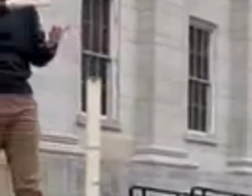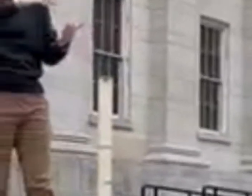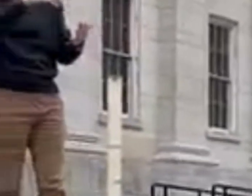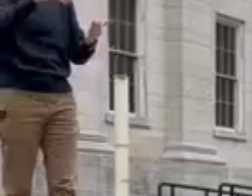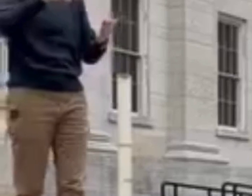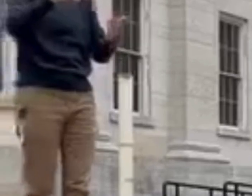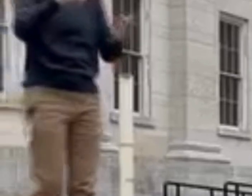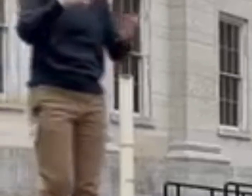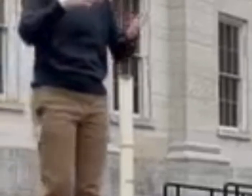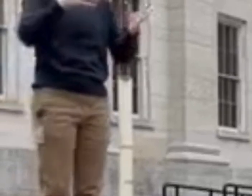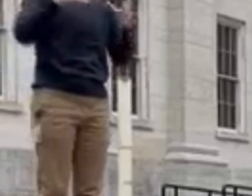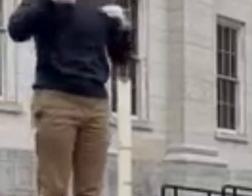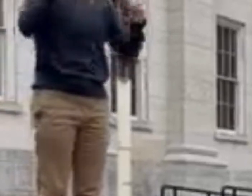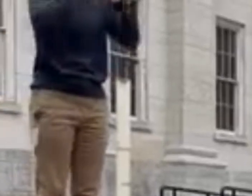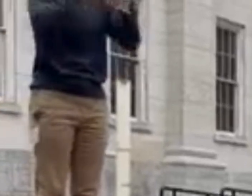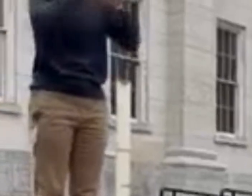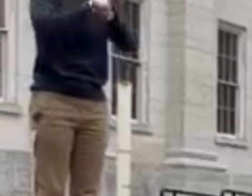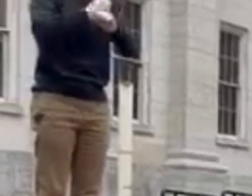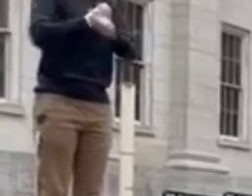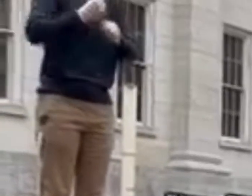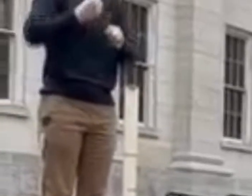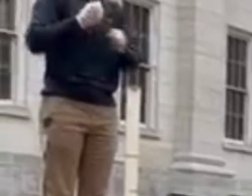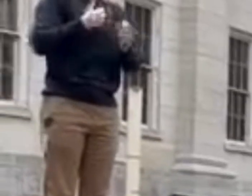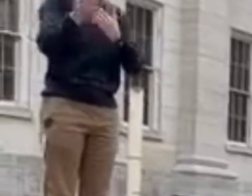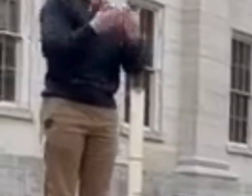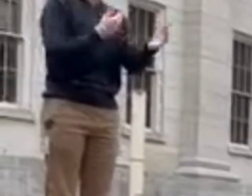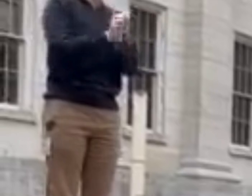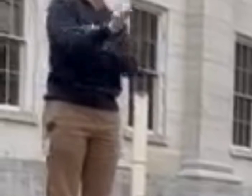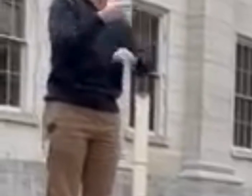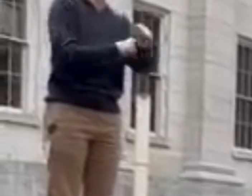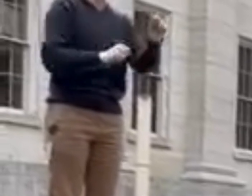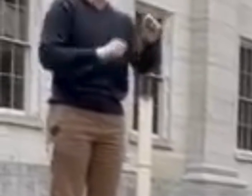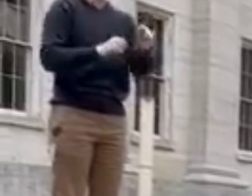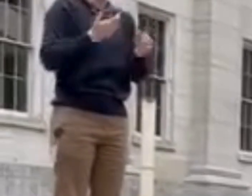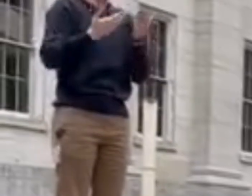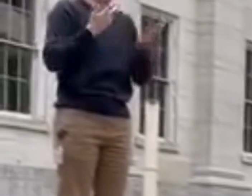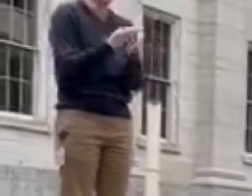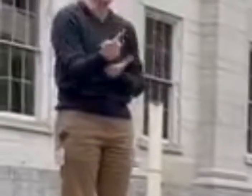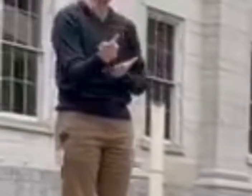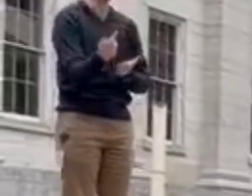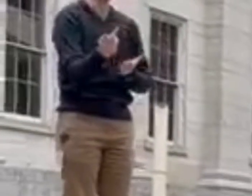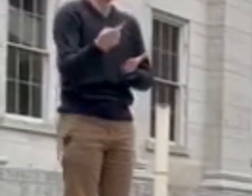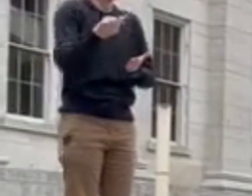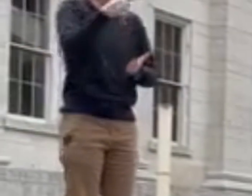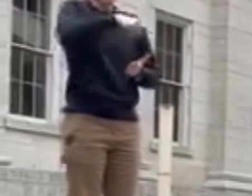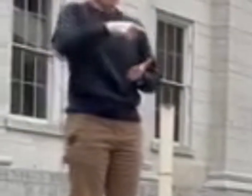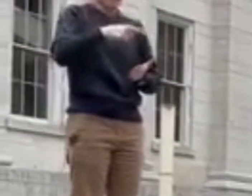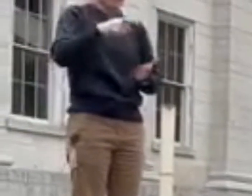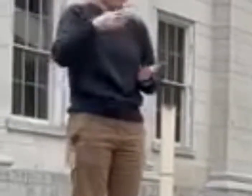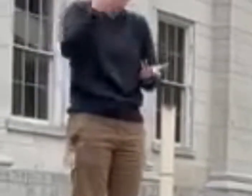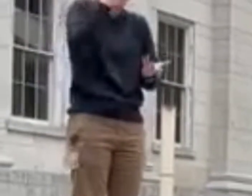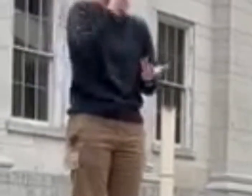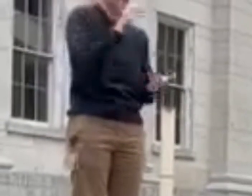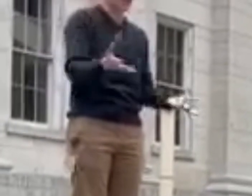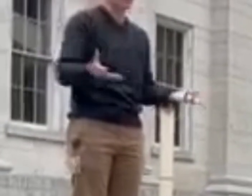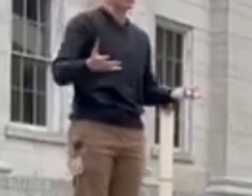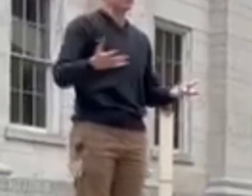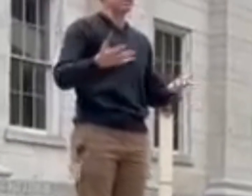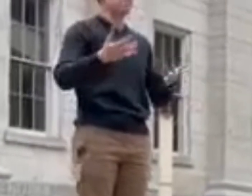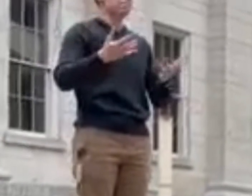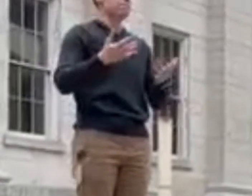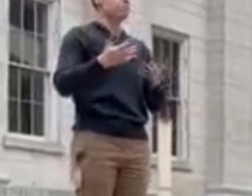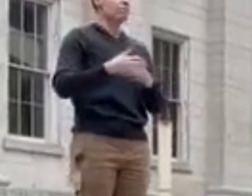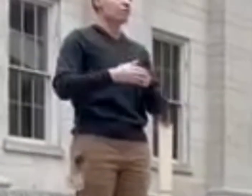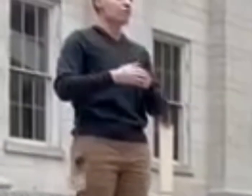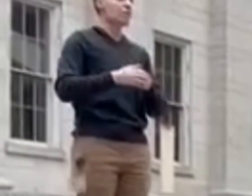almost destined for failure the moment they started it. But they didn't care. Because, see, it was no